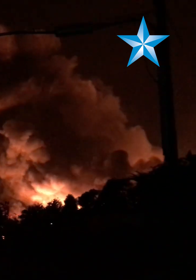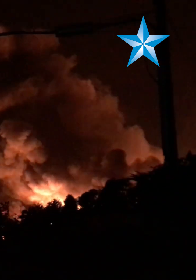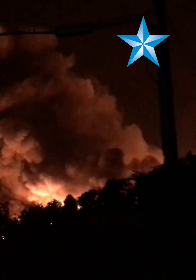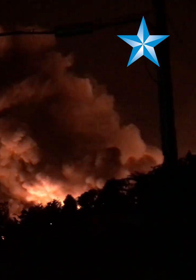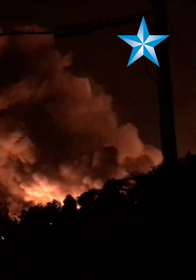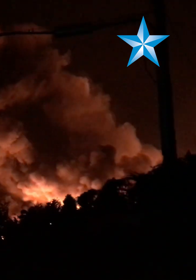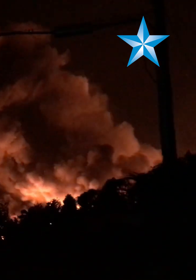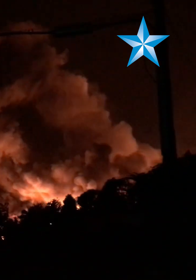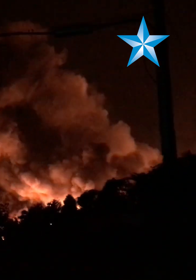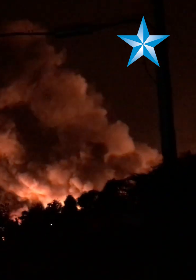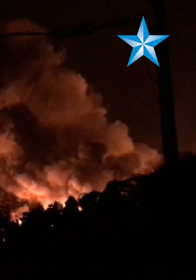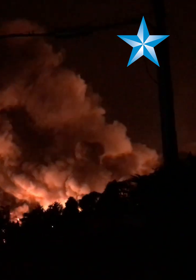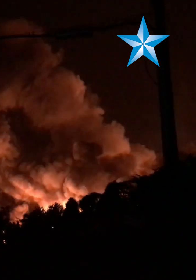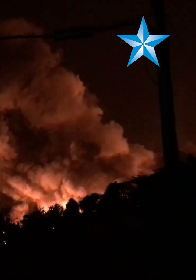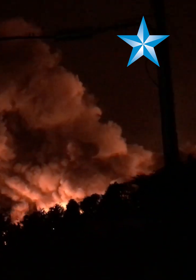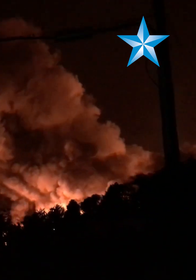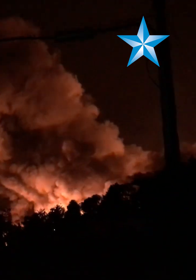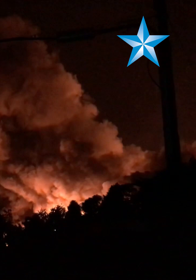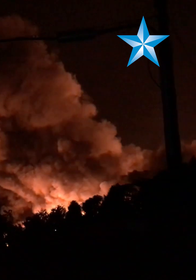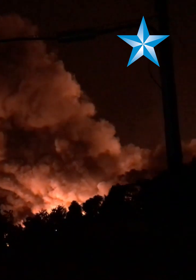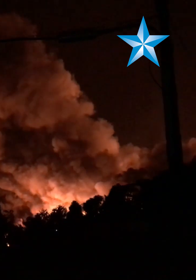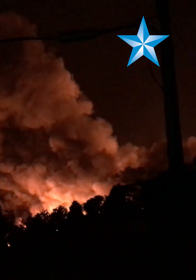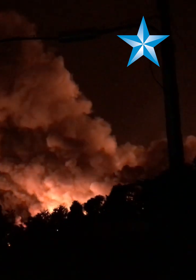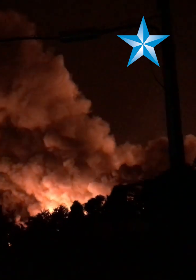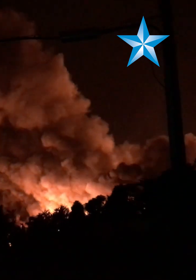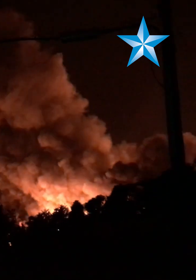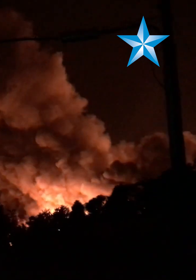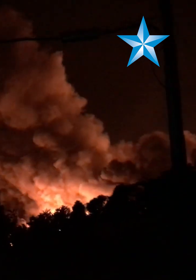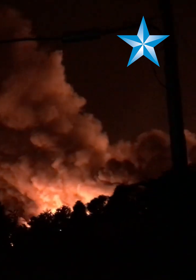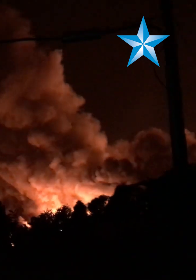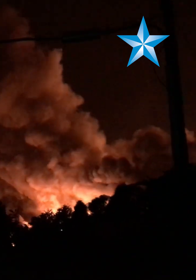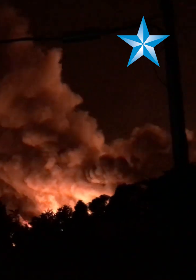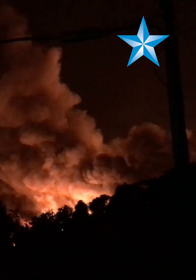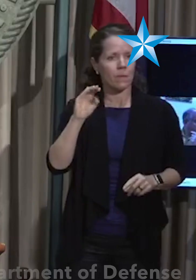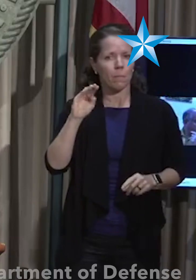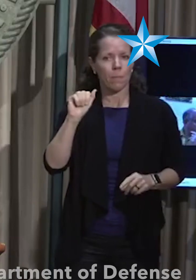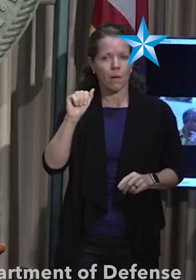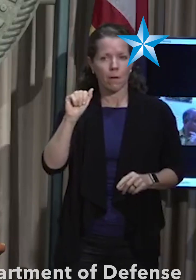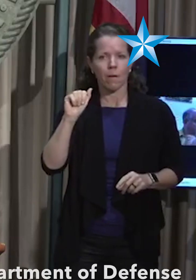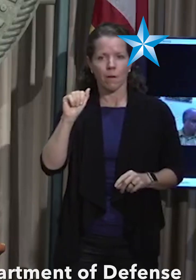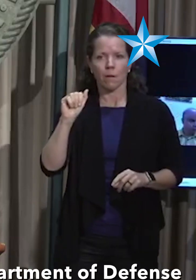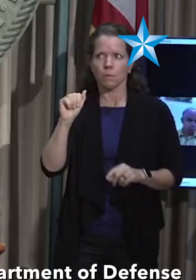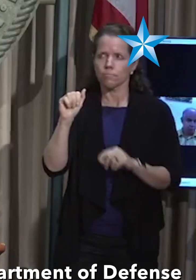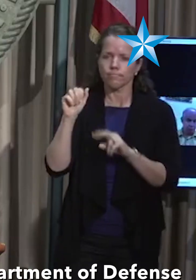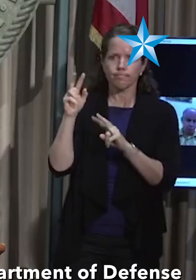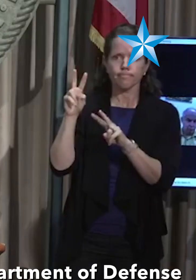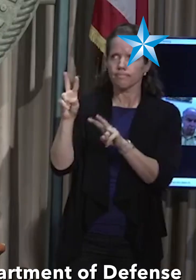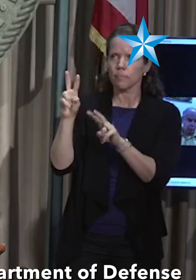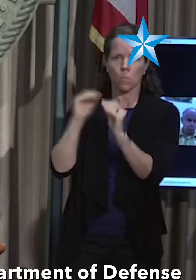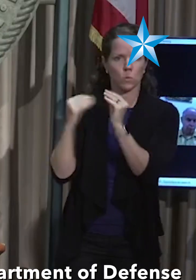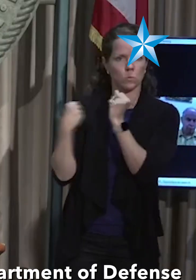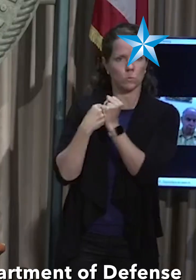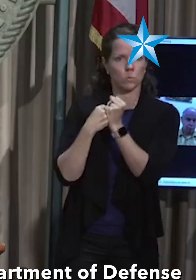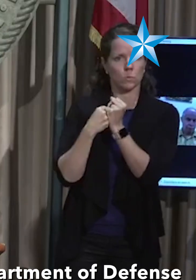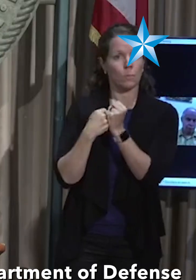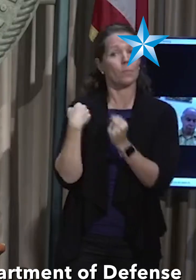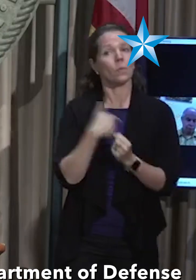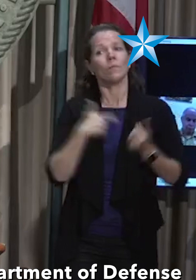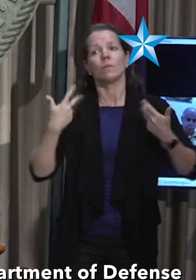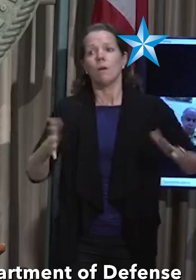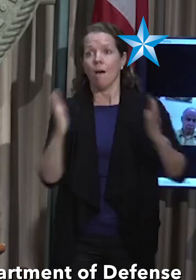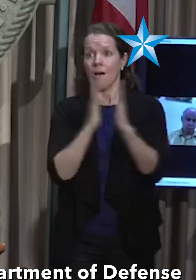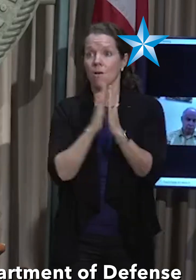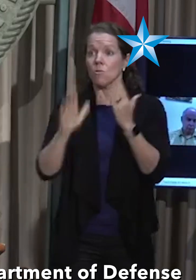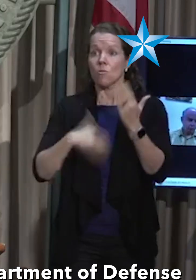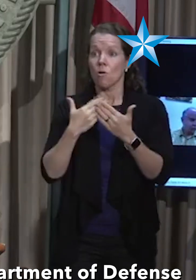actually. Based on the request for our visitors to leave Maui, we worked